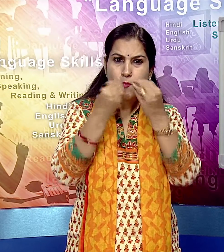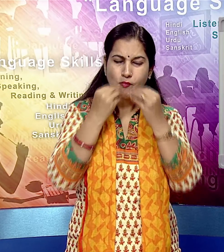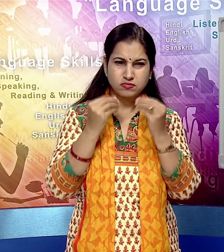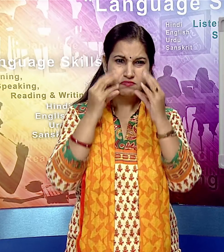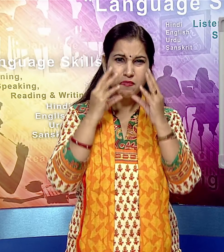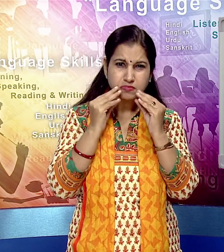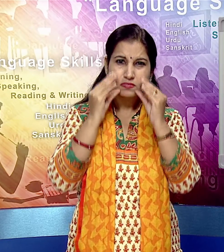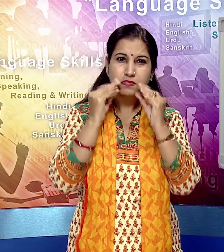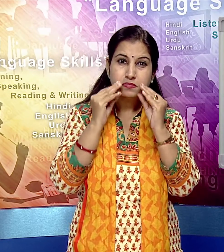palatability of food.